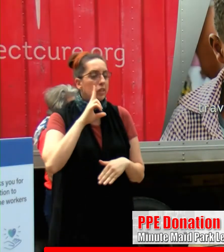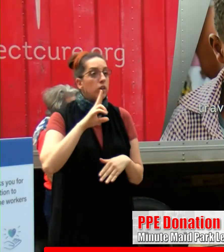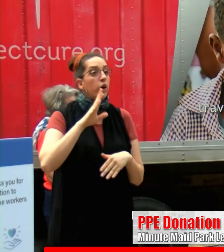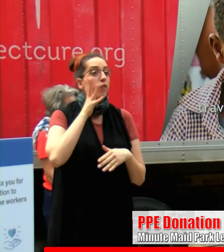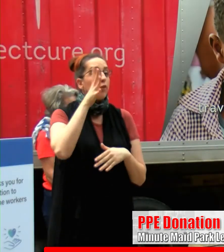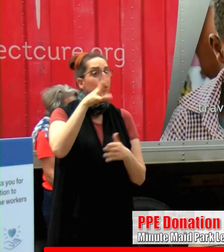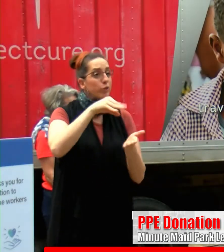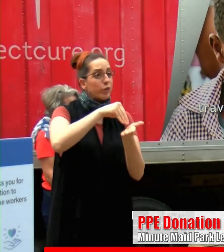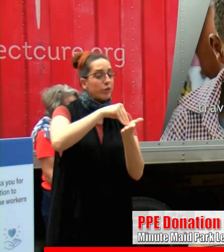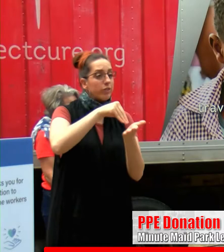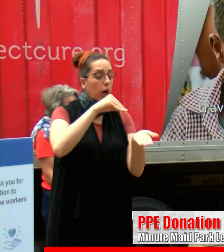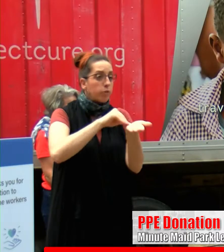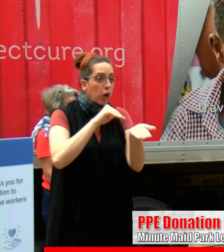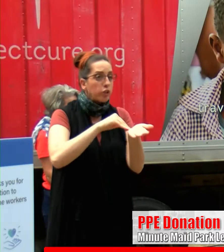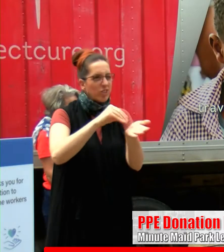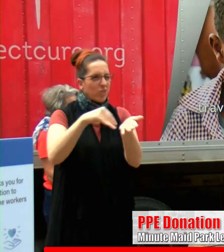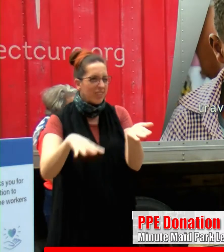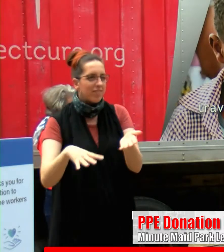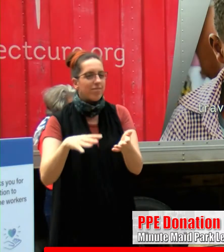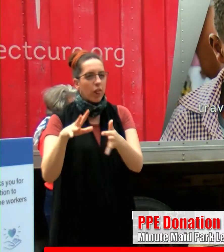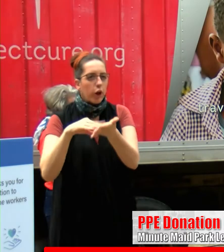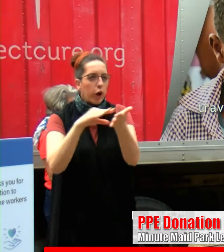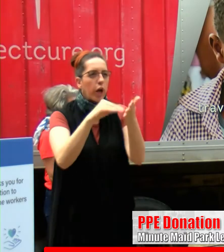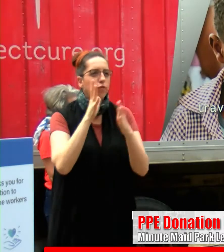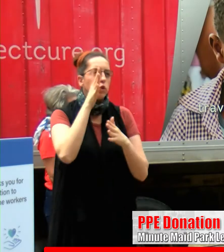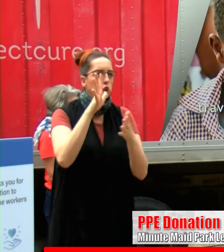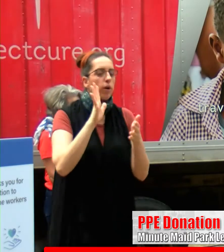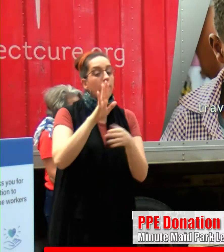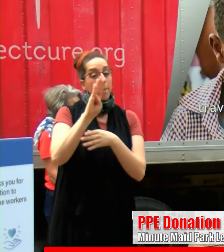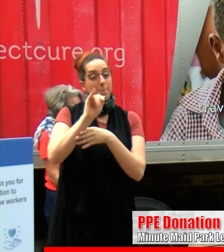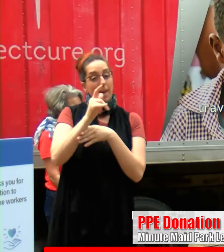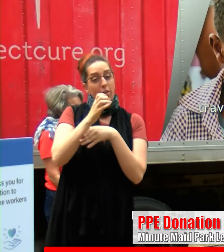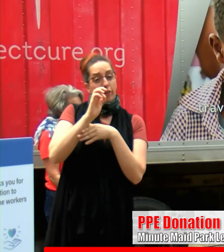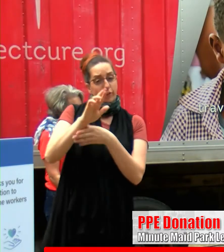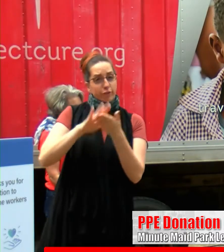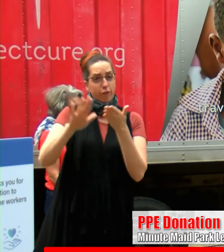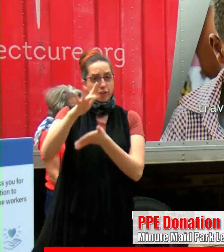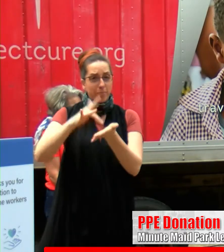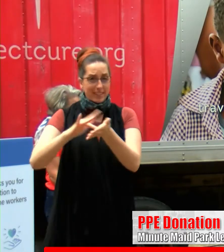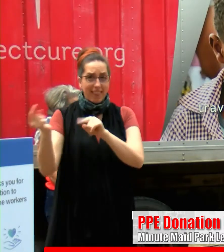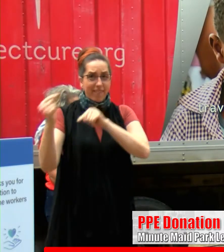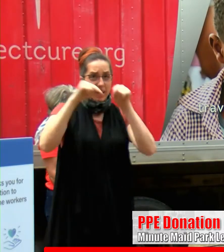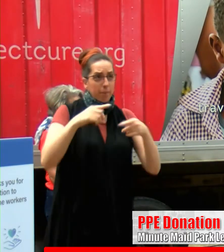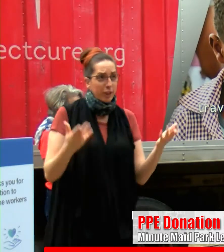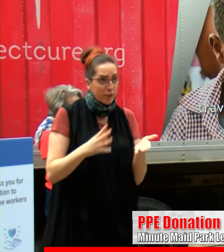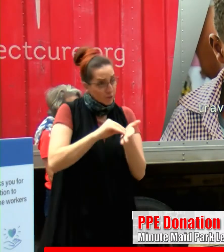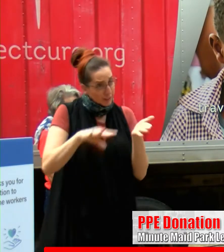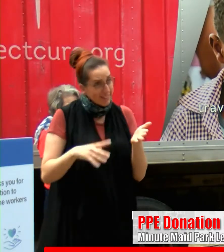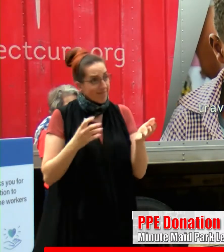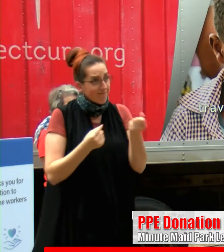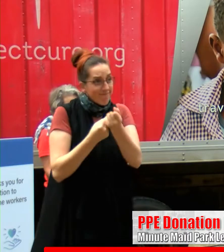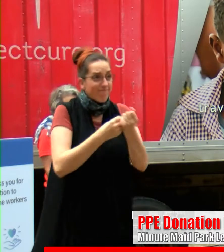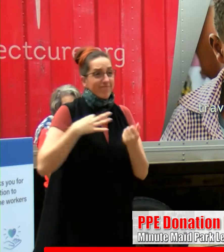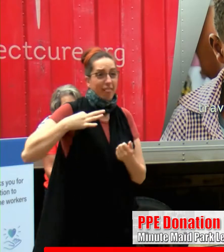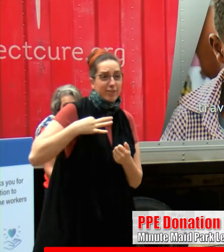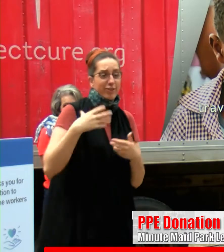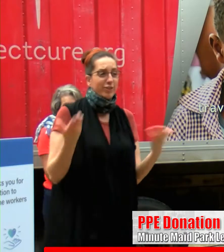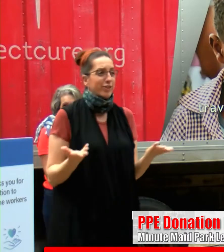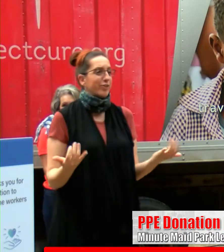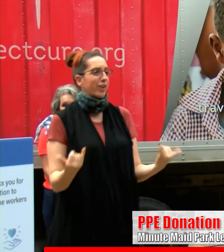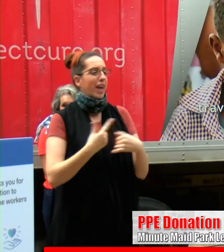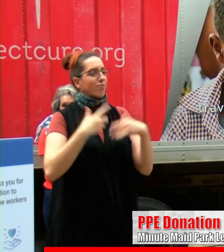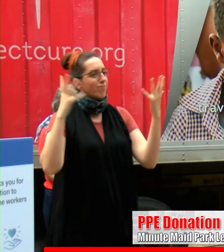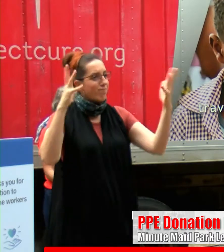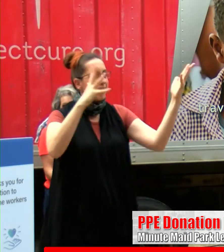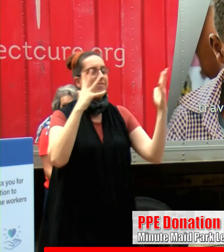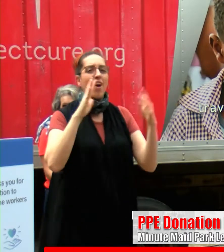doctors and future PAs who have come out from Baylor College of Medicine and volunteered with us today. Yay! To all